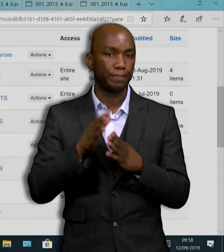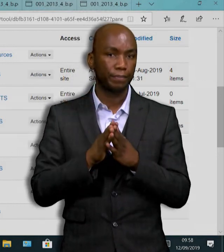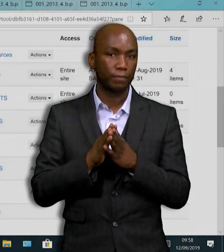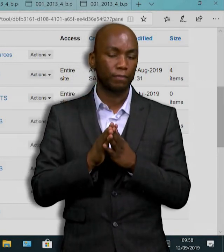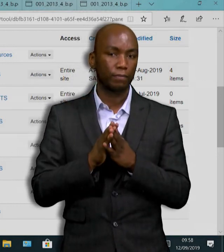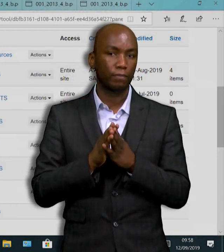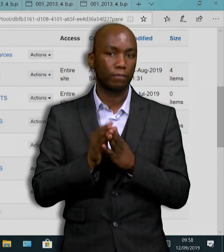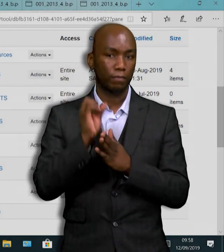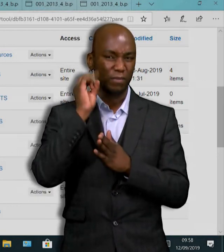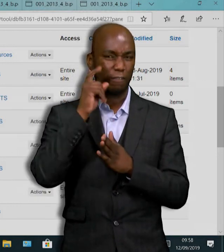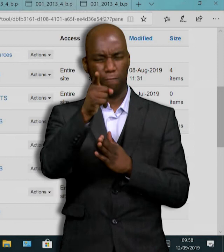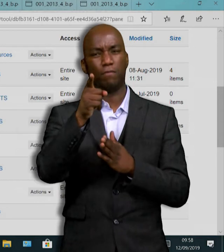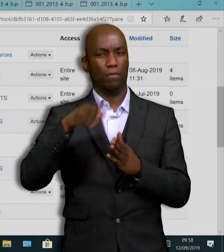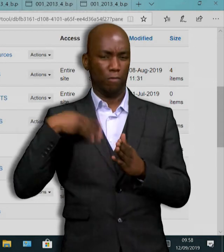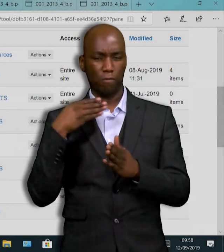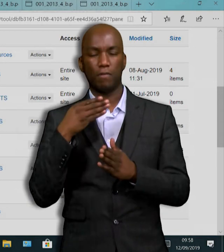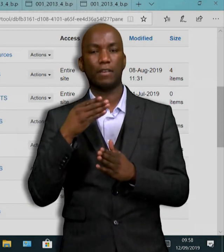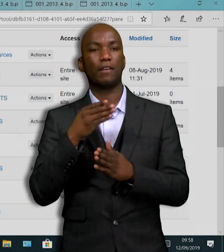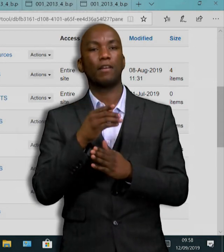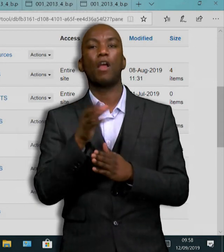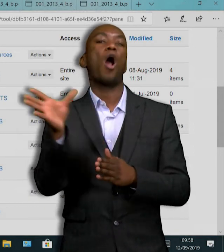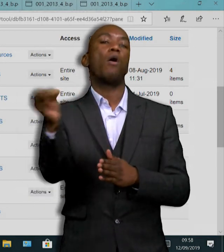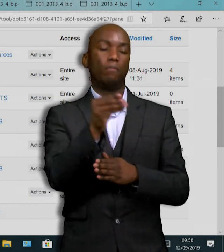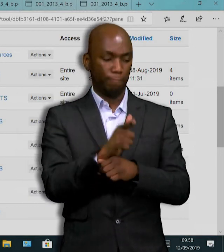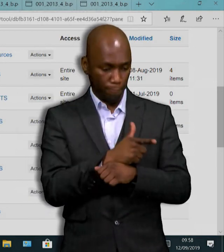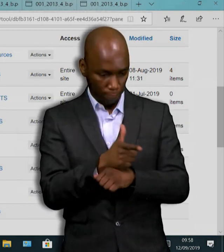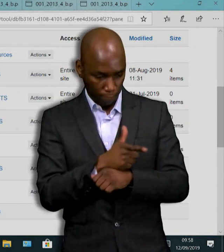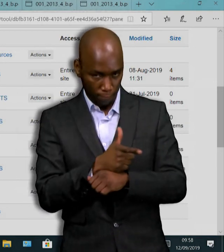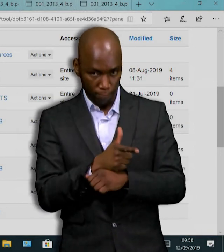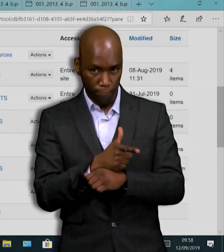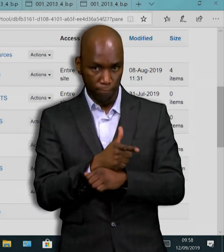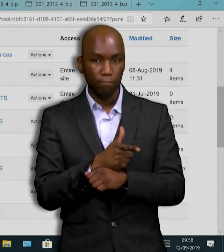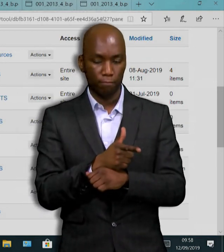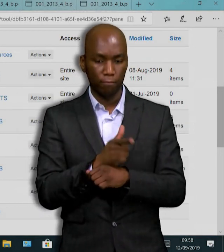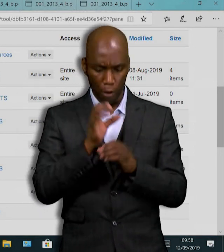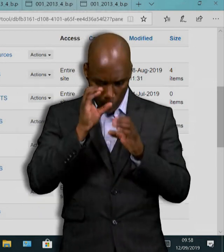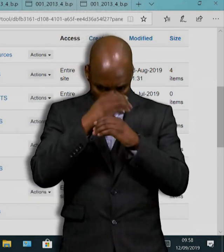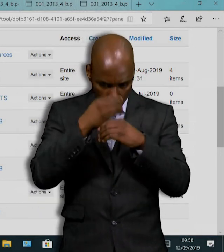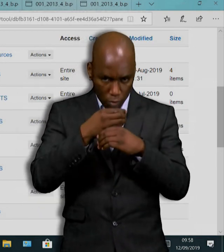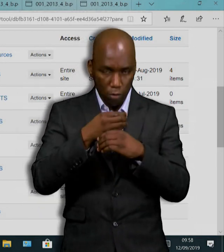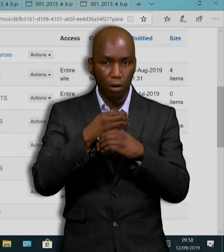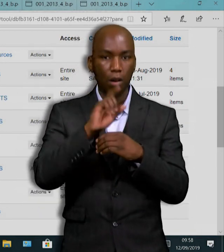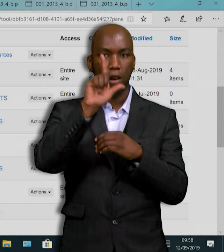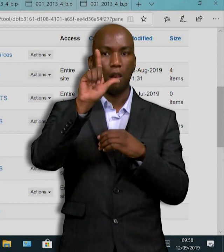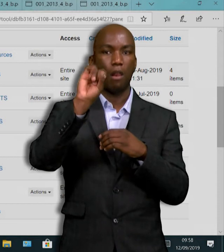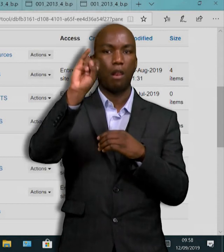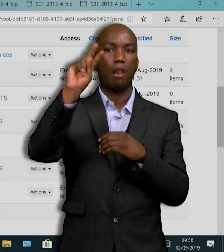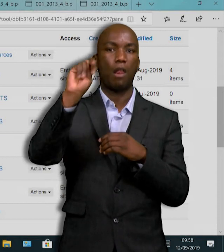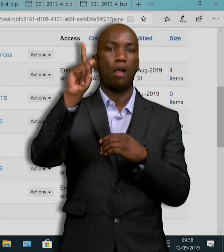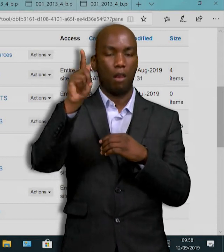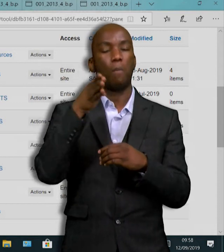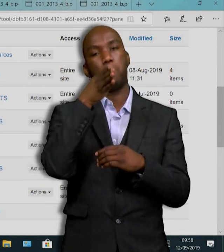Finally, if you want a quick view of all the video resources, click on the Google Site